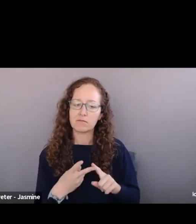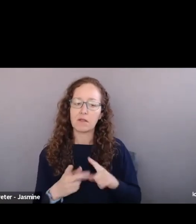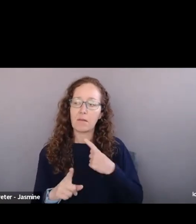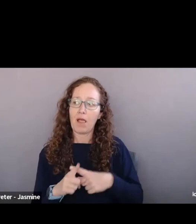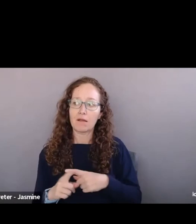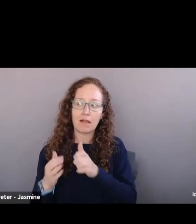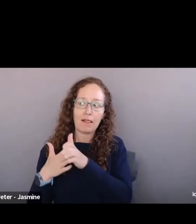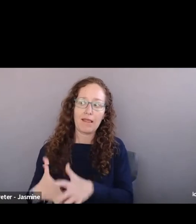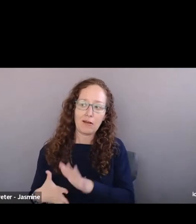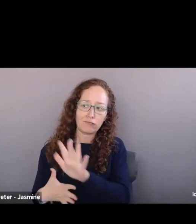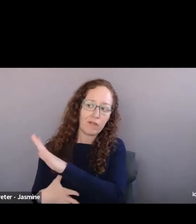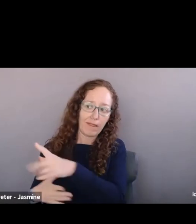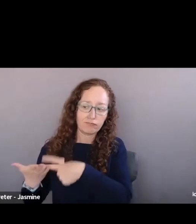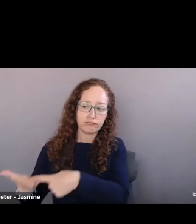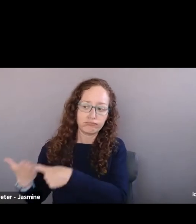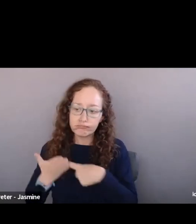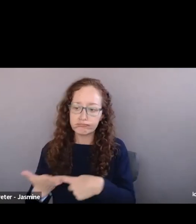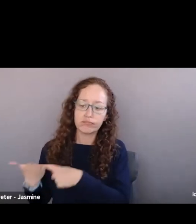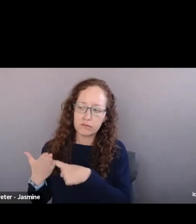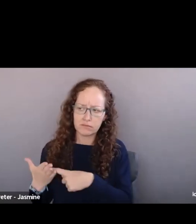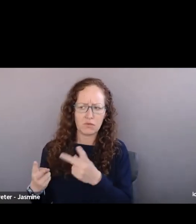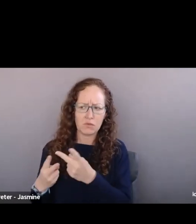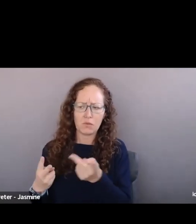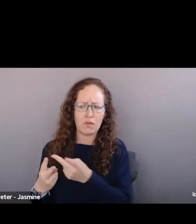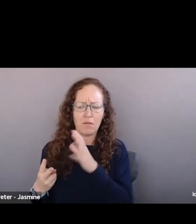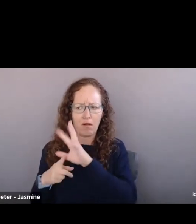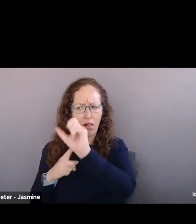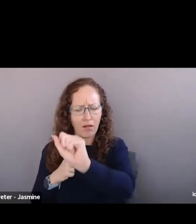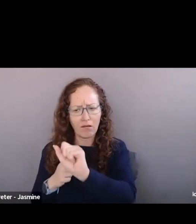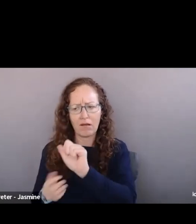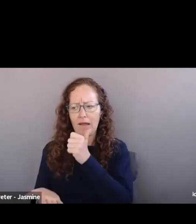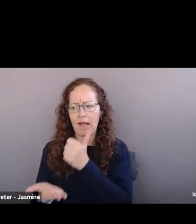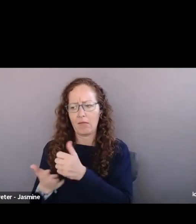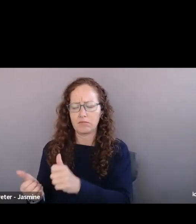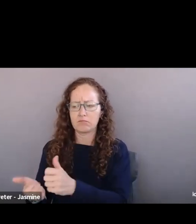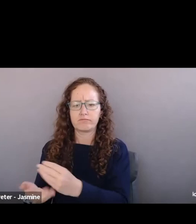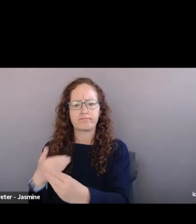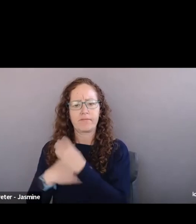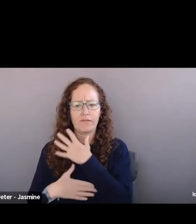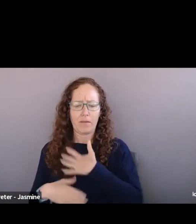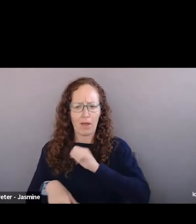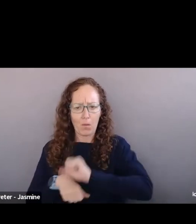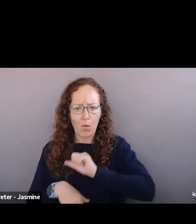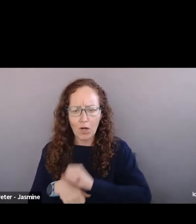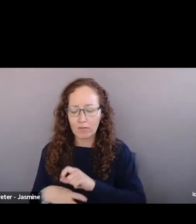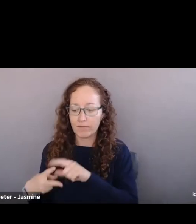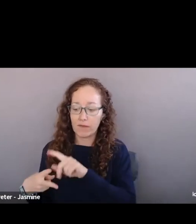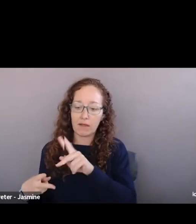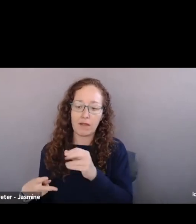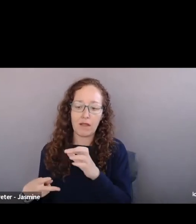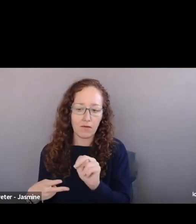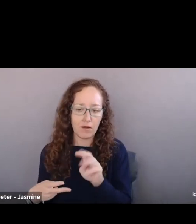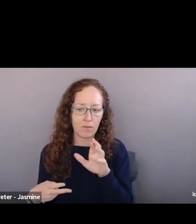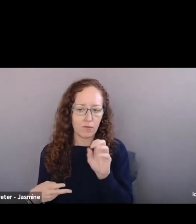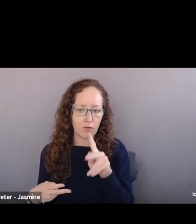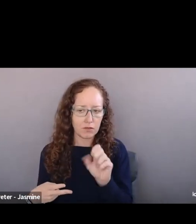my professional journey and who have shaped my approach to the field of arts and culture, Karen Brooks Hopkins and Laura Walker.